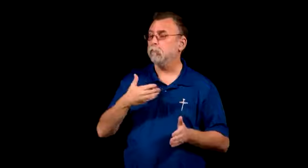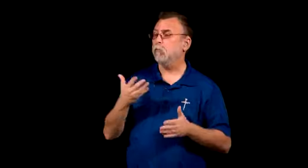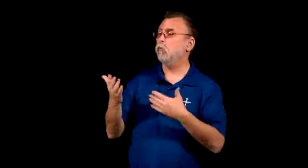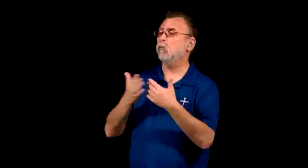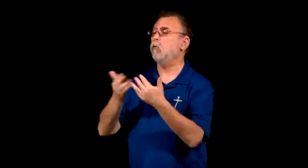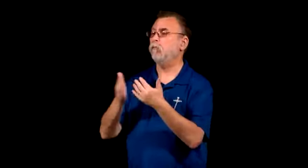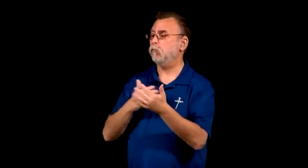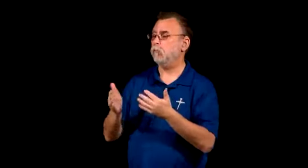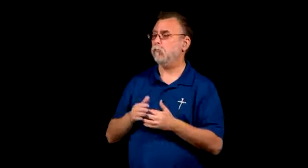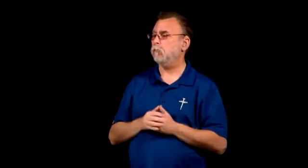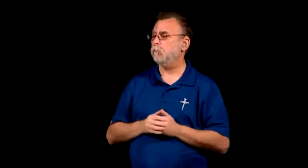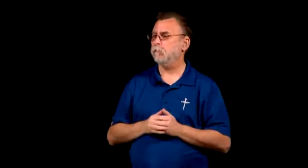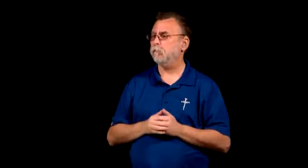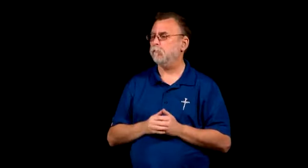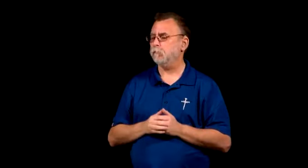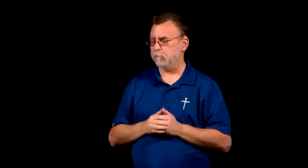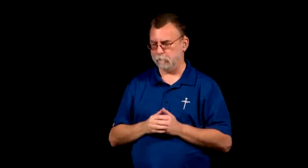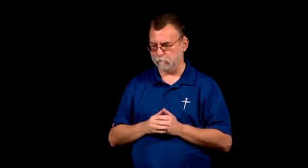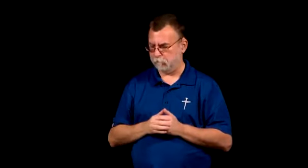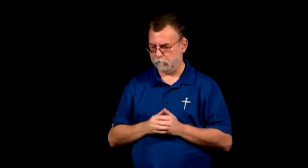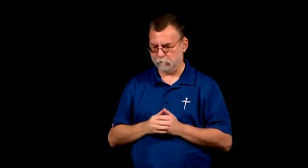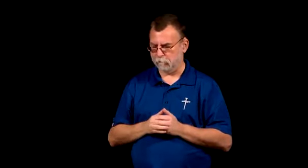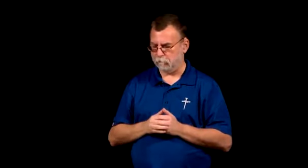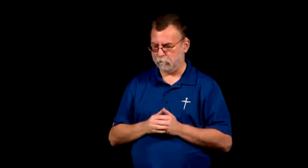scale, your plan.